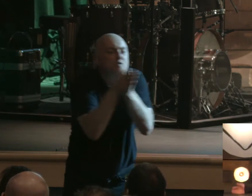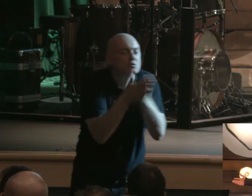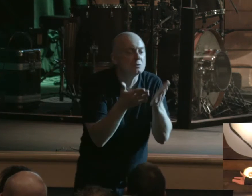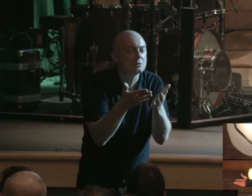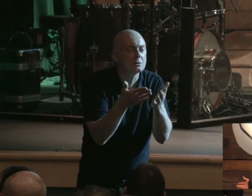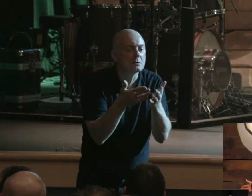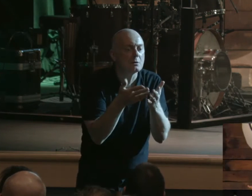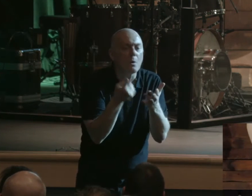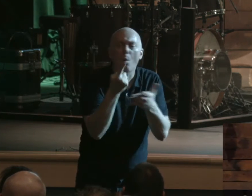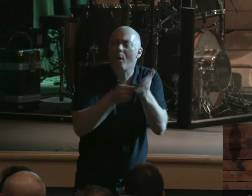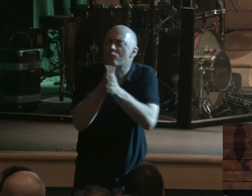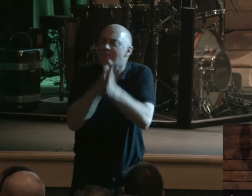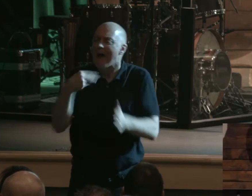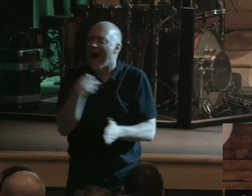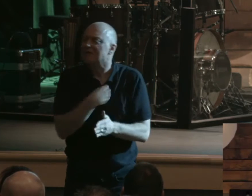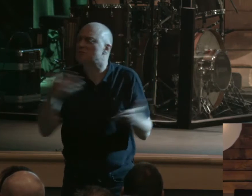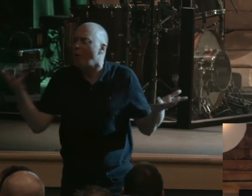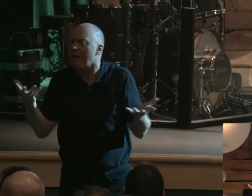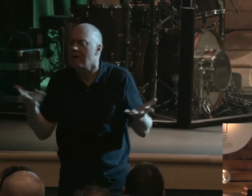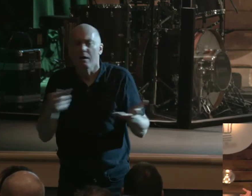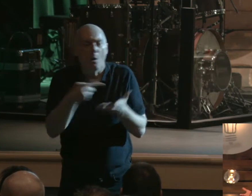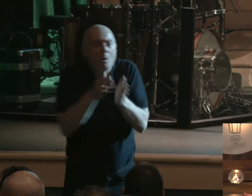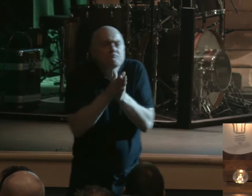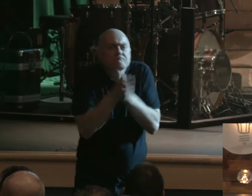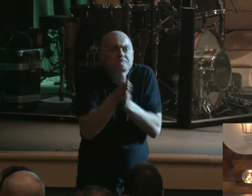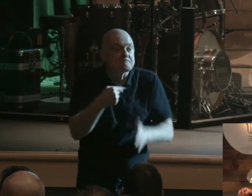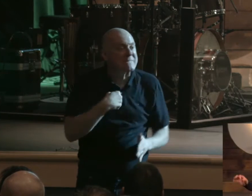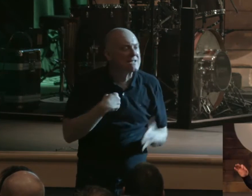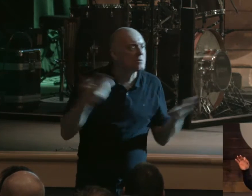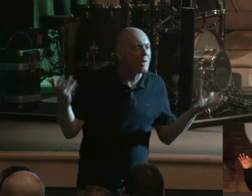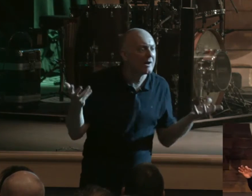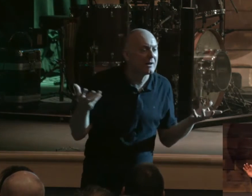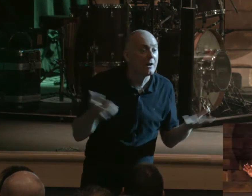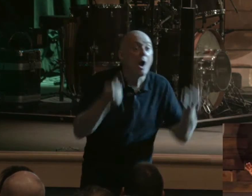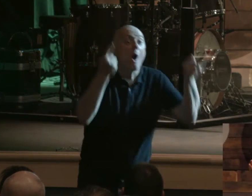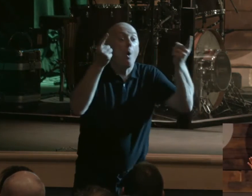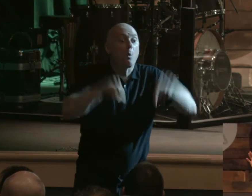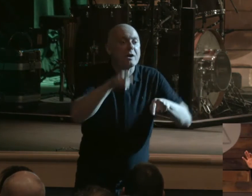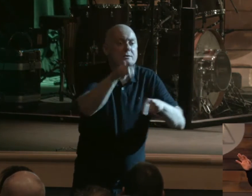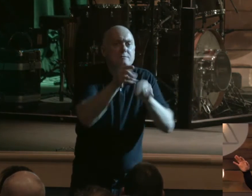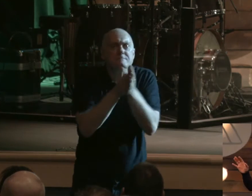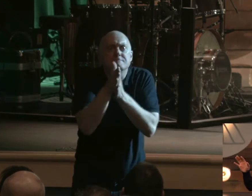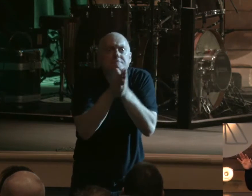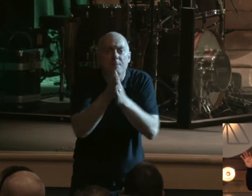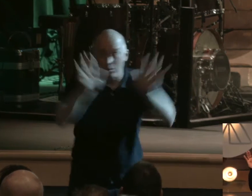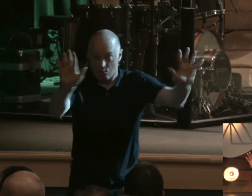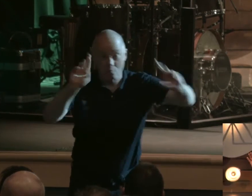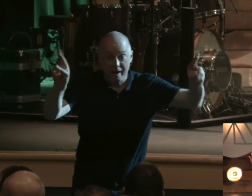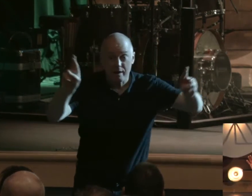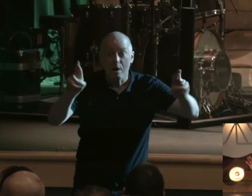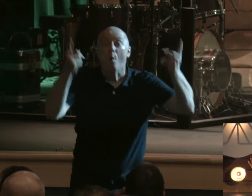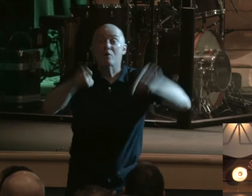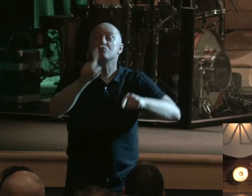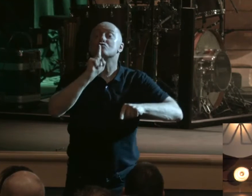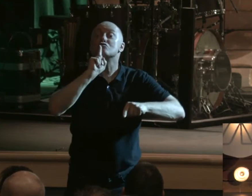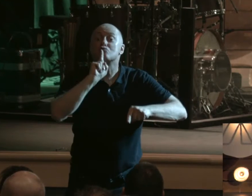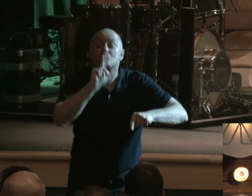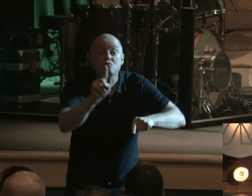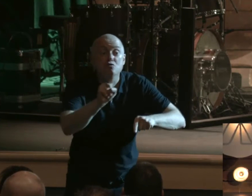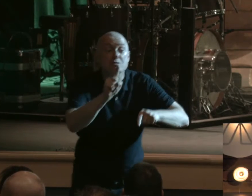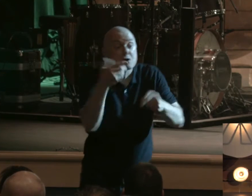What motivates us? What motivates me? When your motivation, here it is, when you are truly